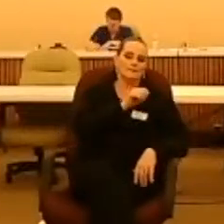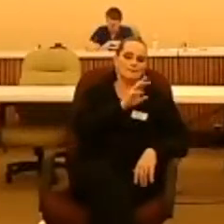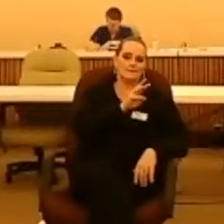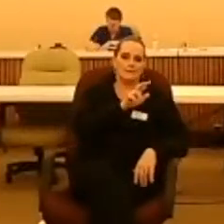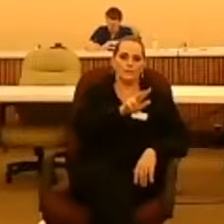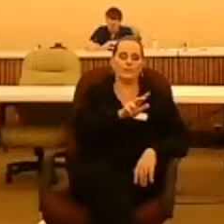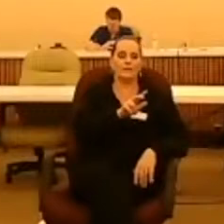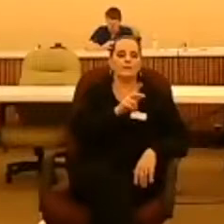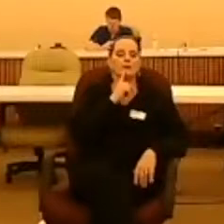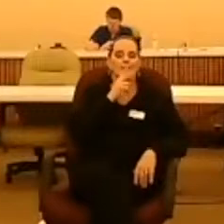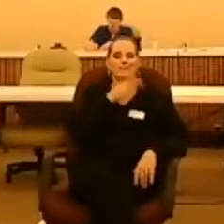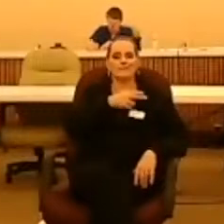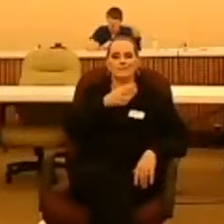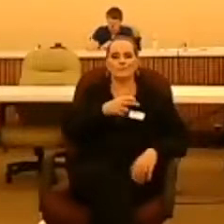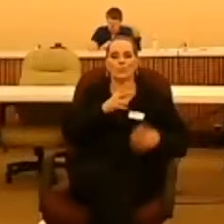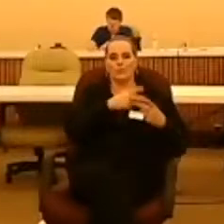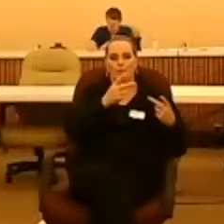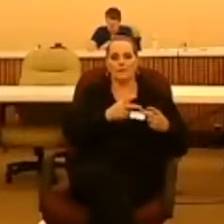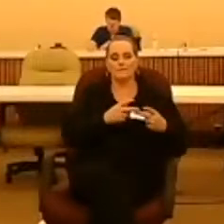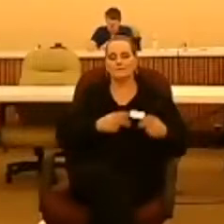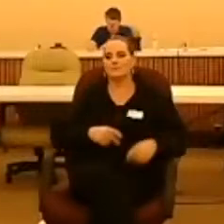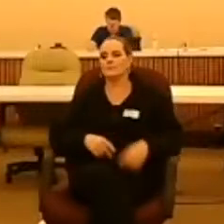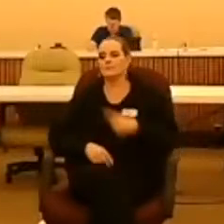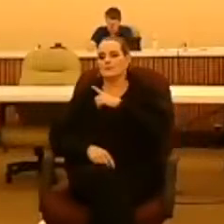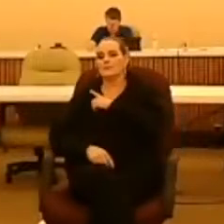Second. Any discussion?